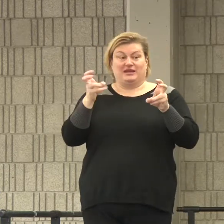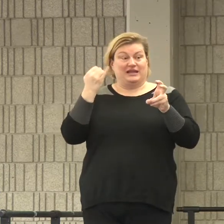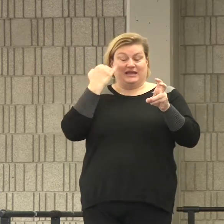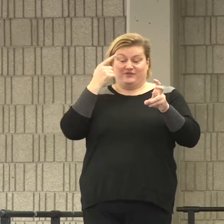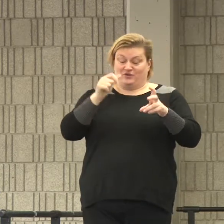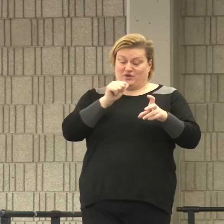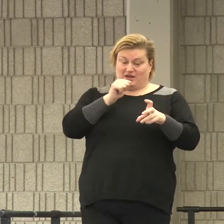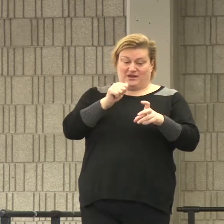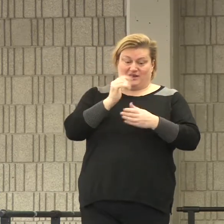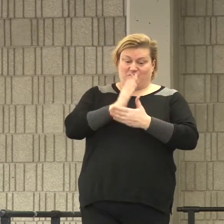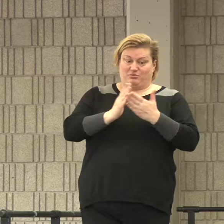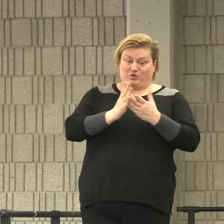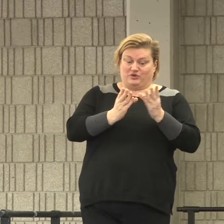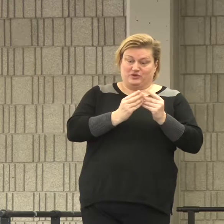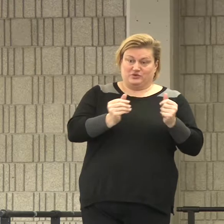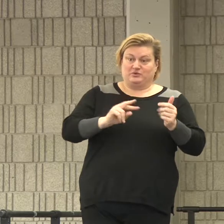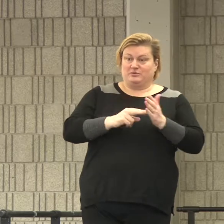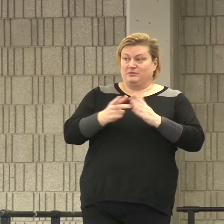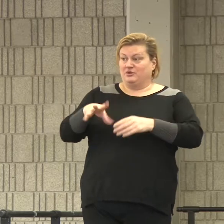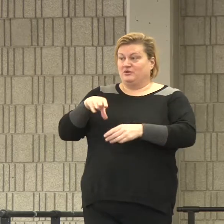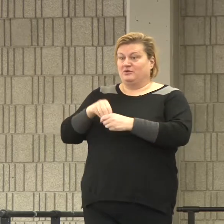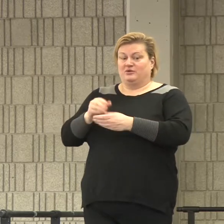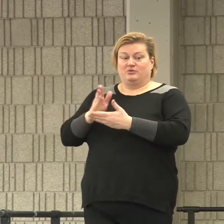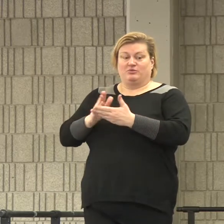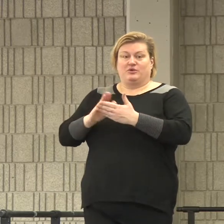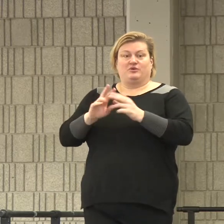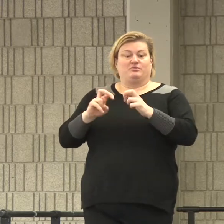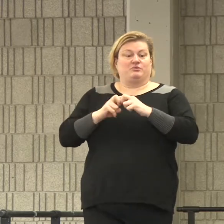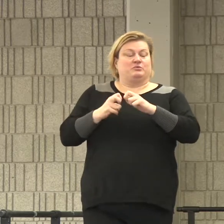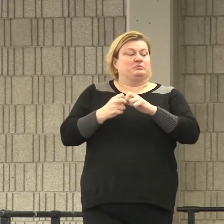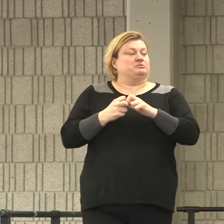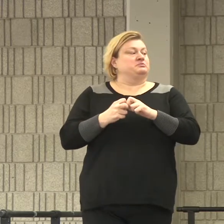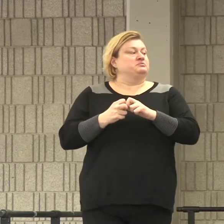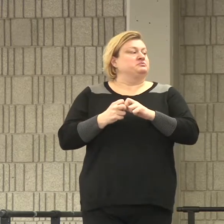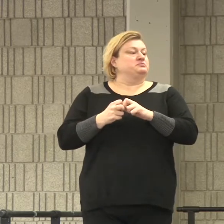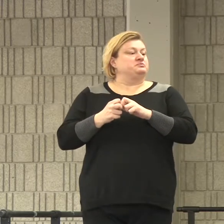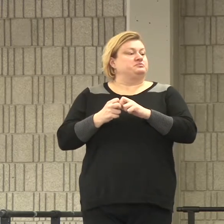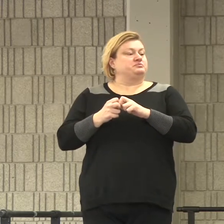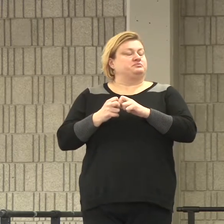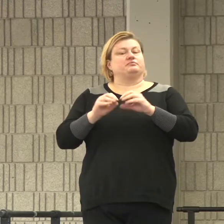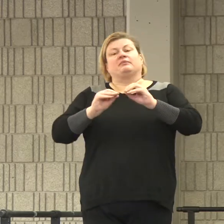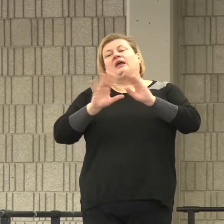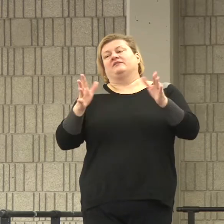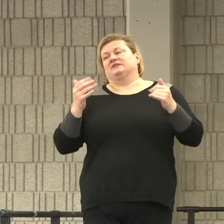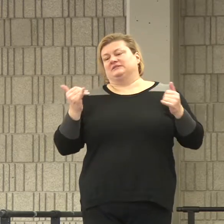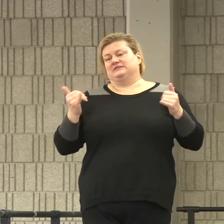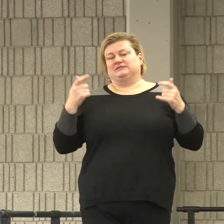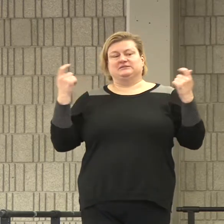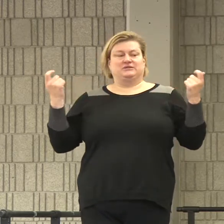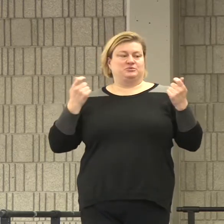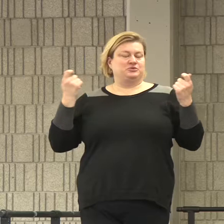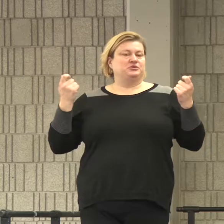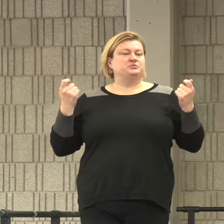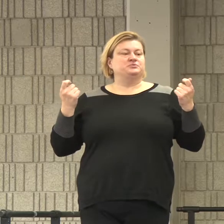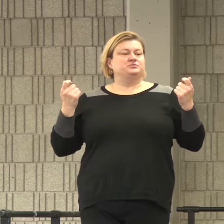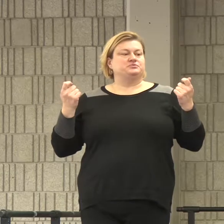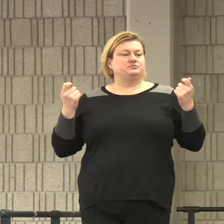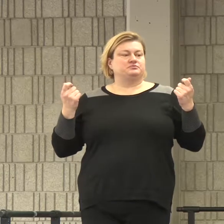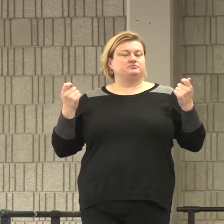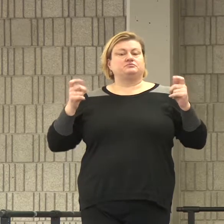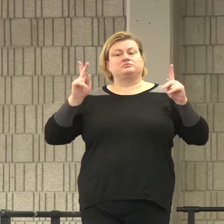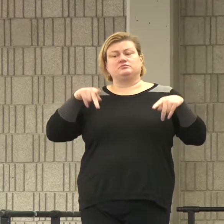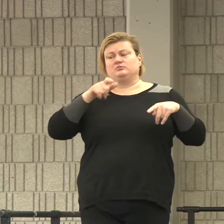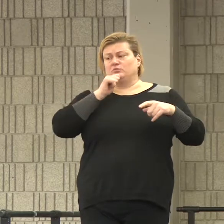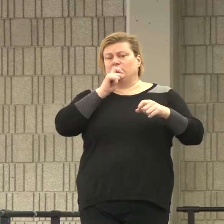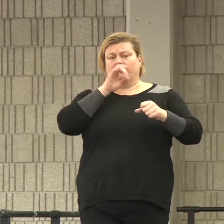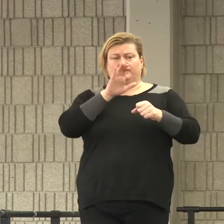of the solution, you're part of the problem. And obviously today we're celebrating somebody who believed